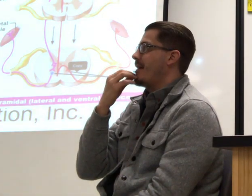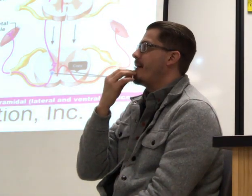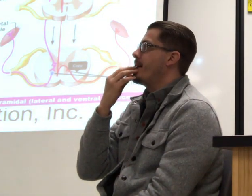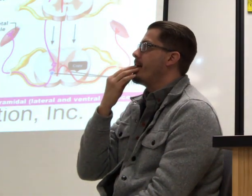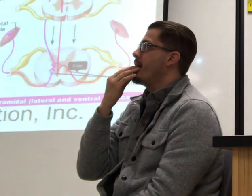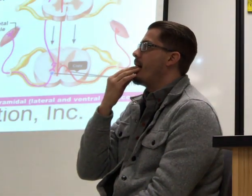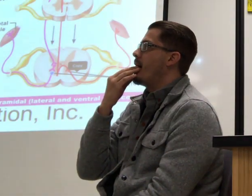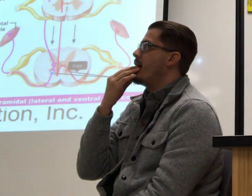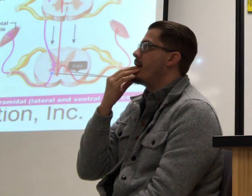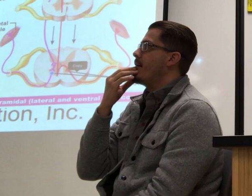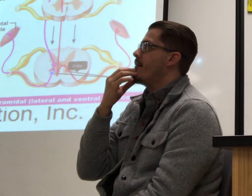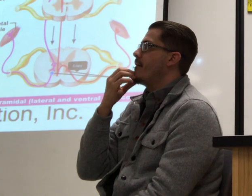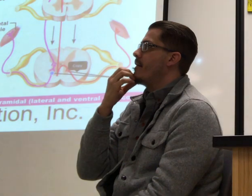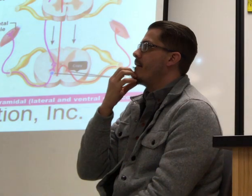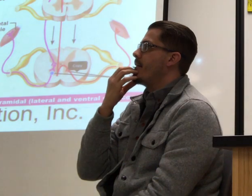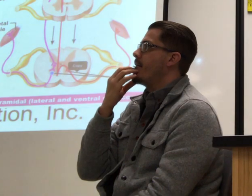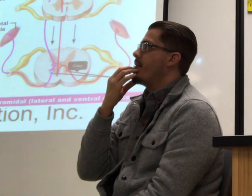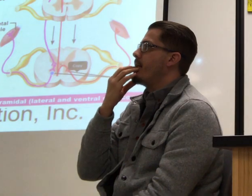muscle.